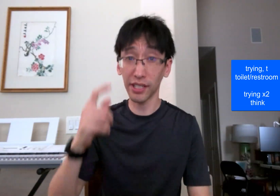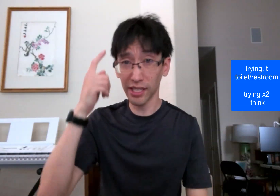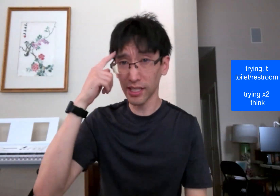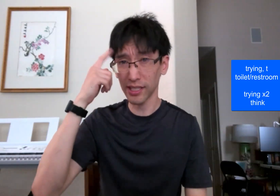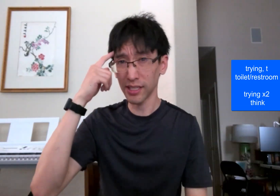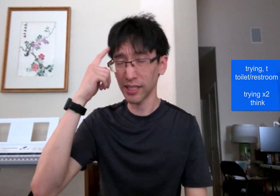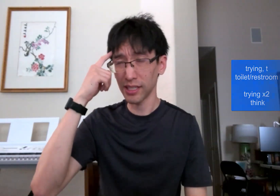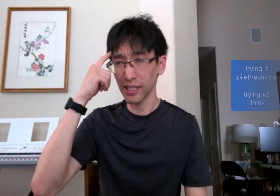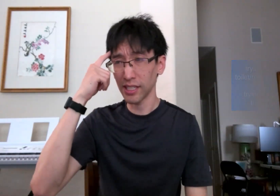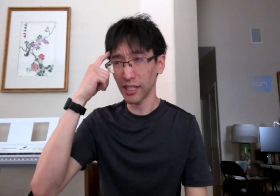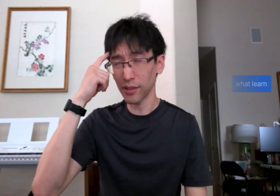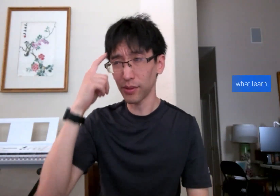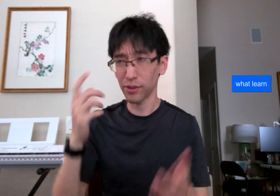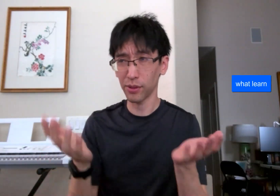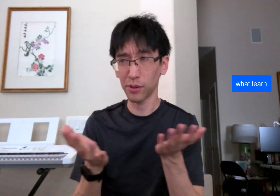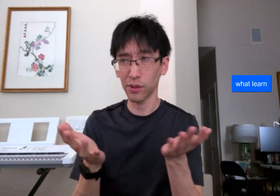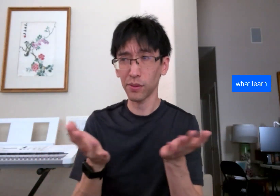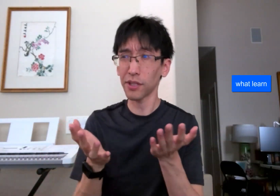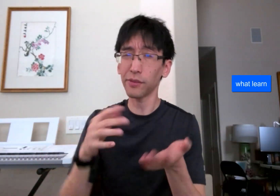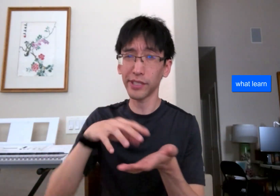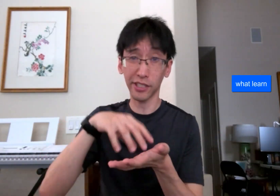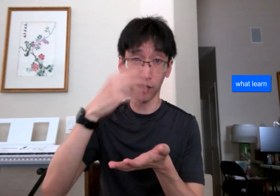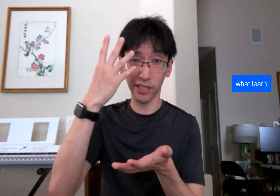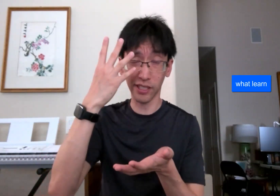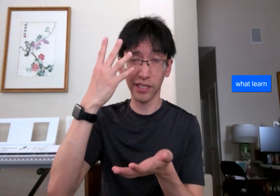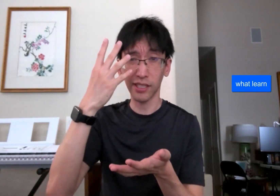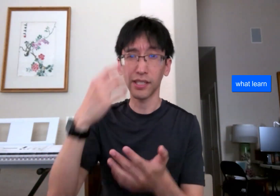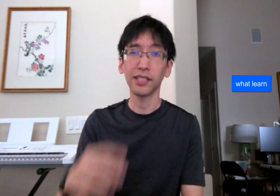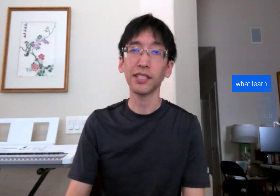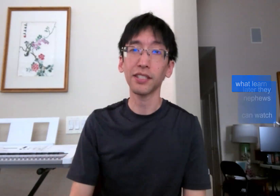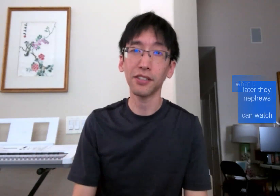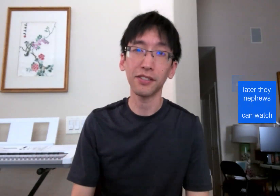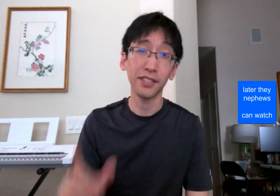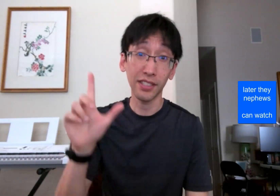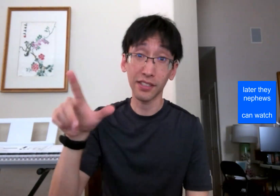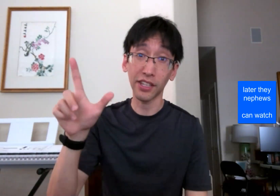think of what all we learned. So later,